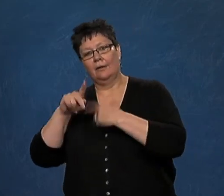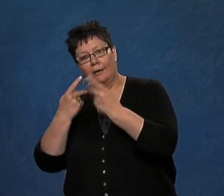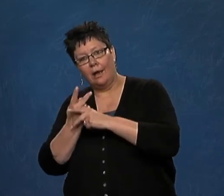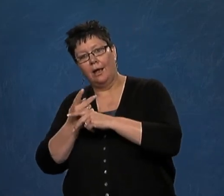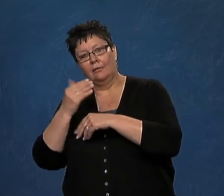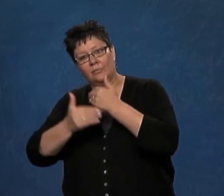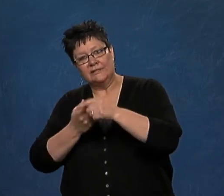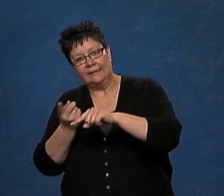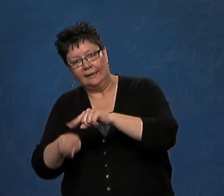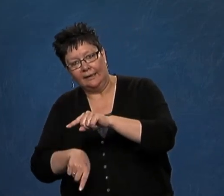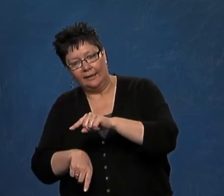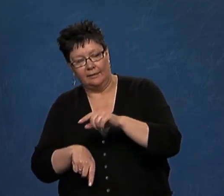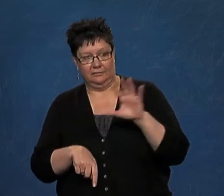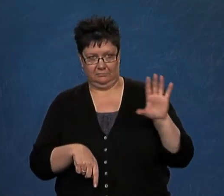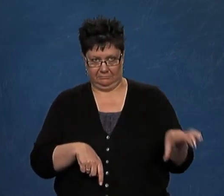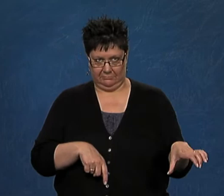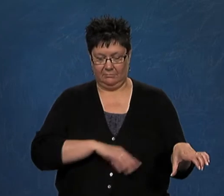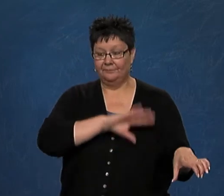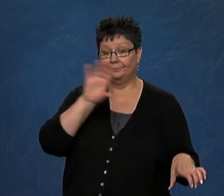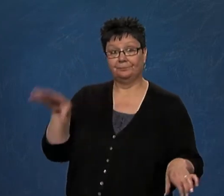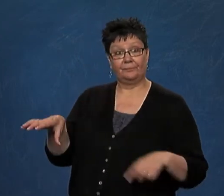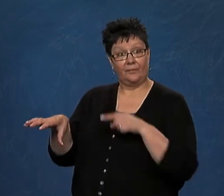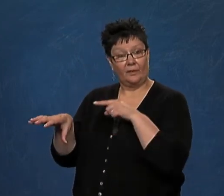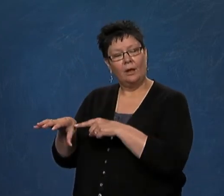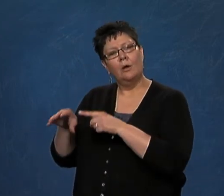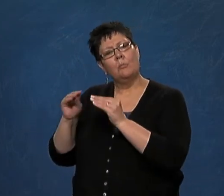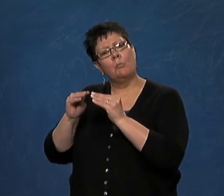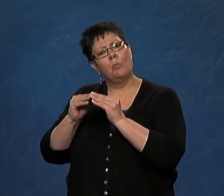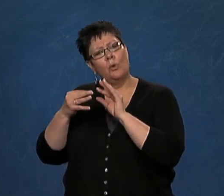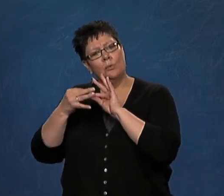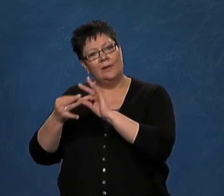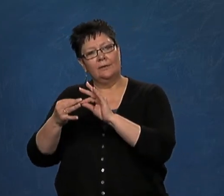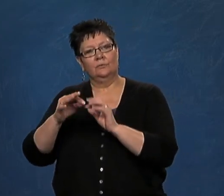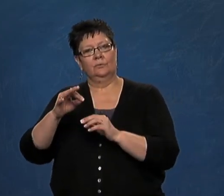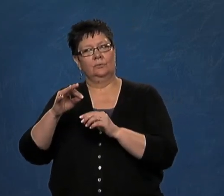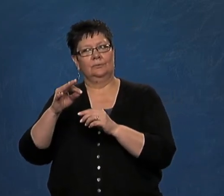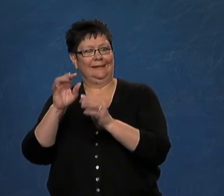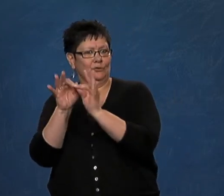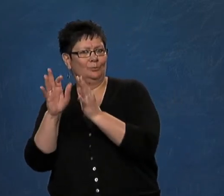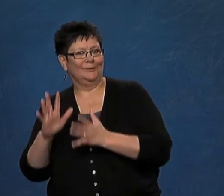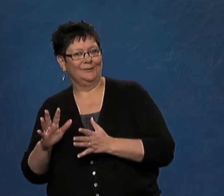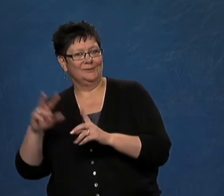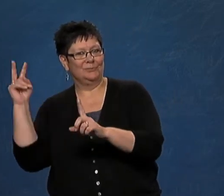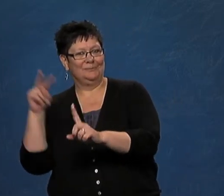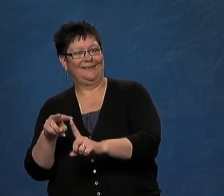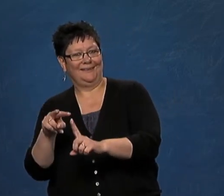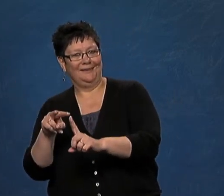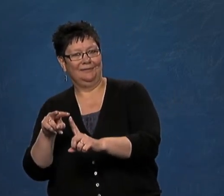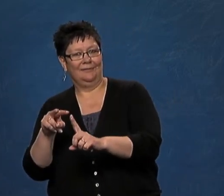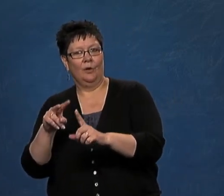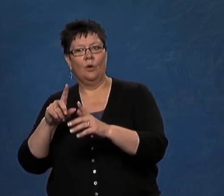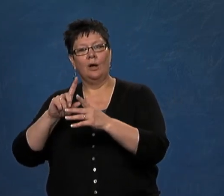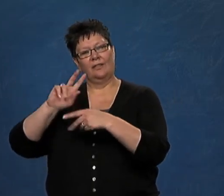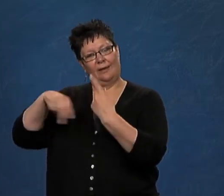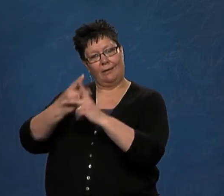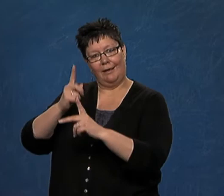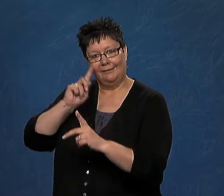talks about the kind of proceedings that you can use it for versus the type of proceedings you can't use it for. And then if you're looking at the